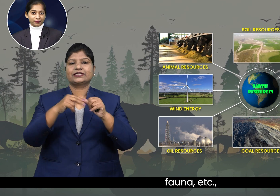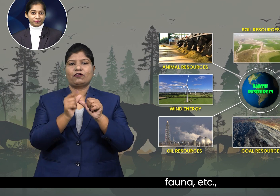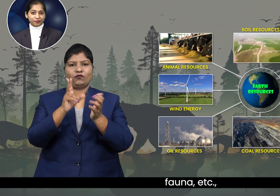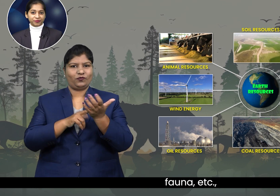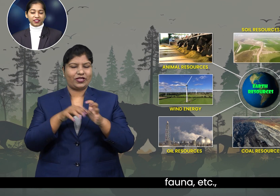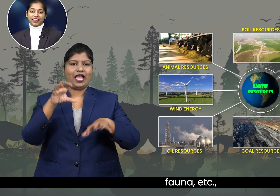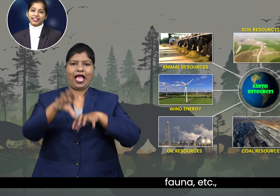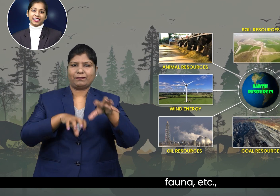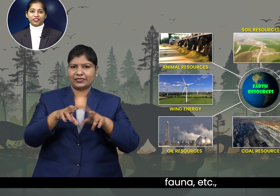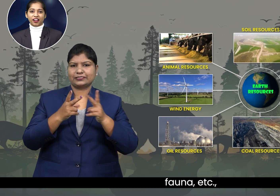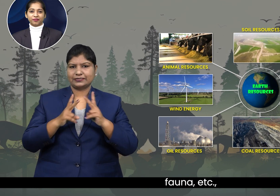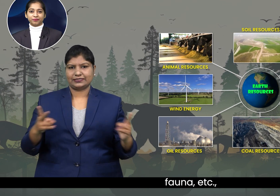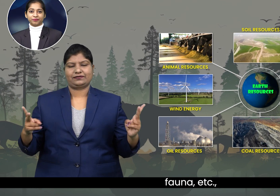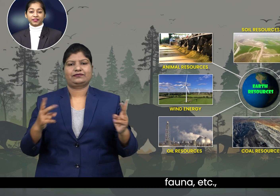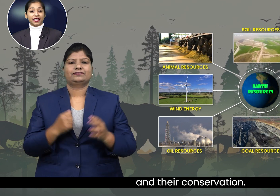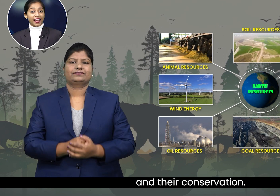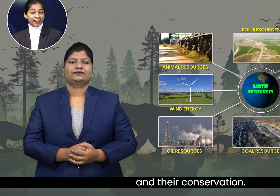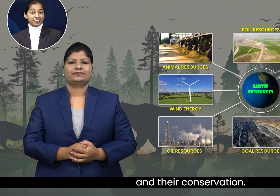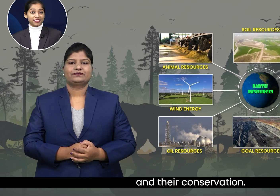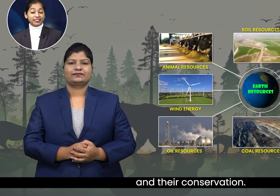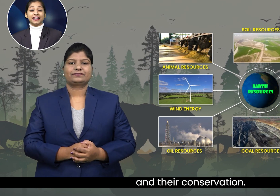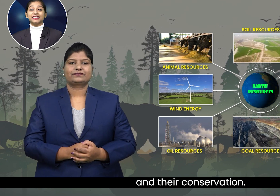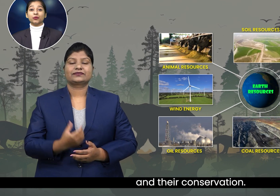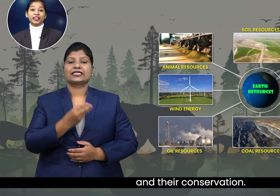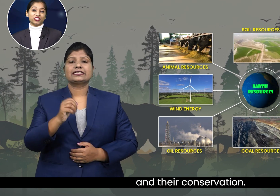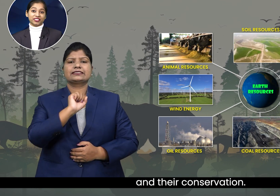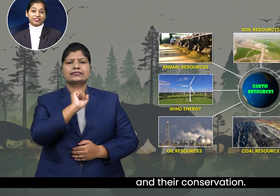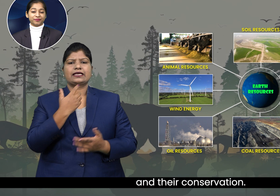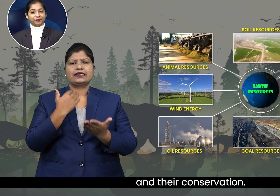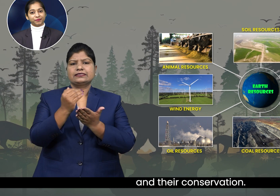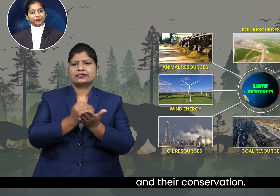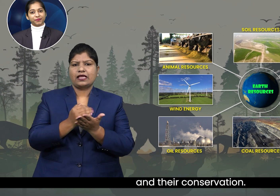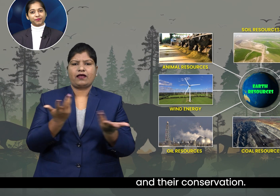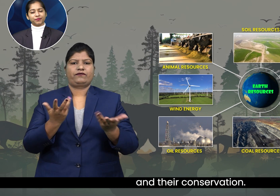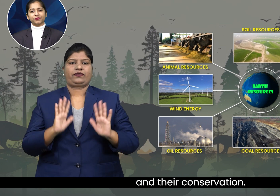fauna, etc. and their conservation.